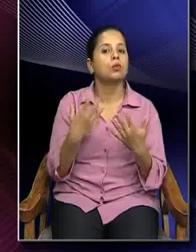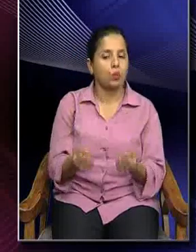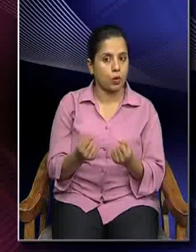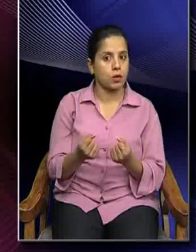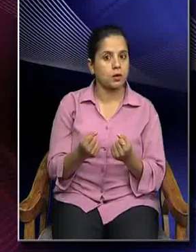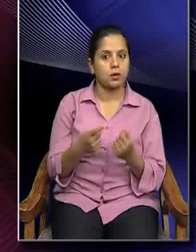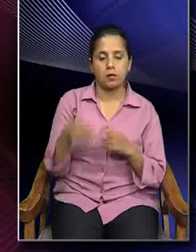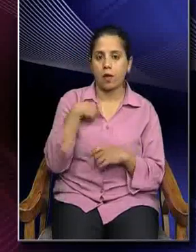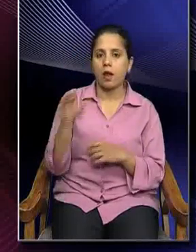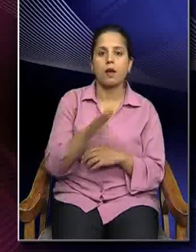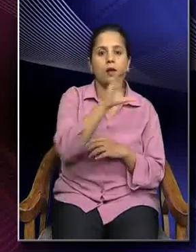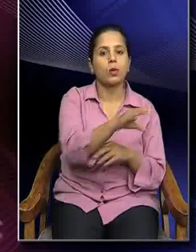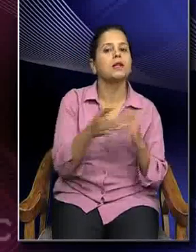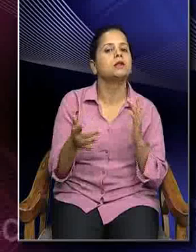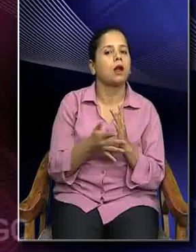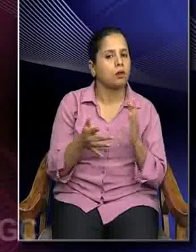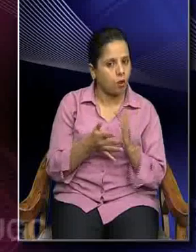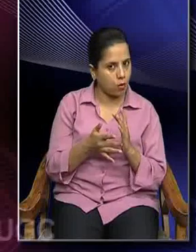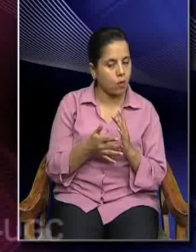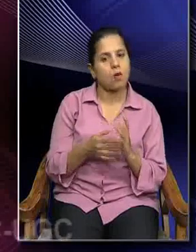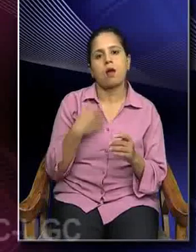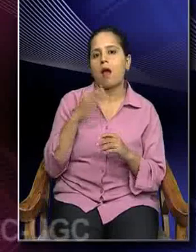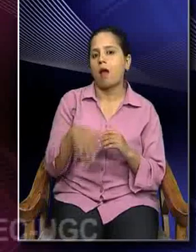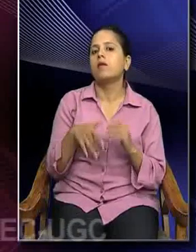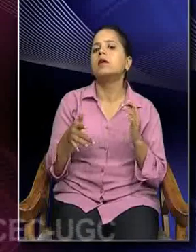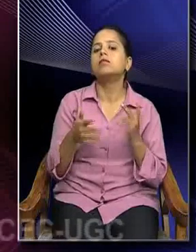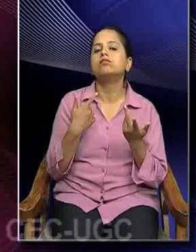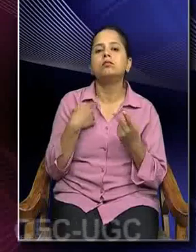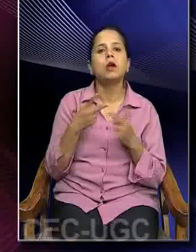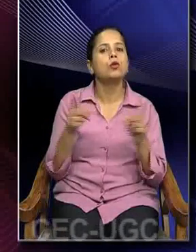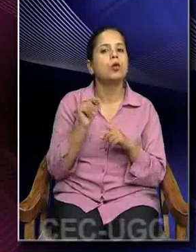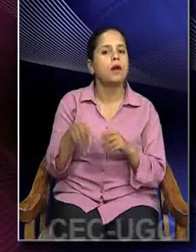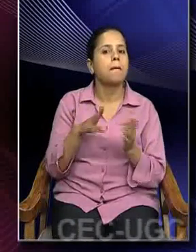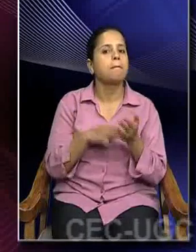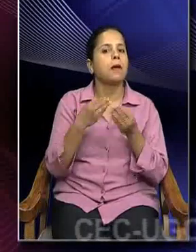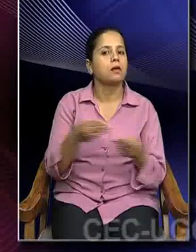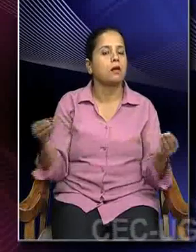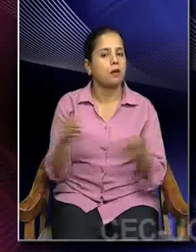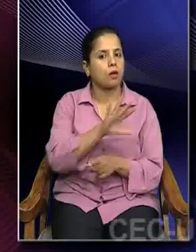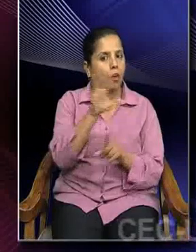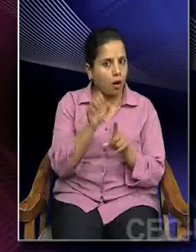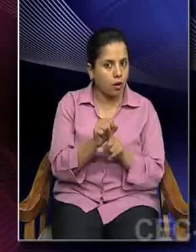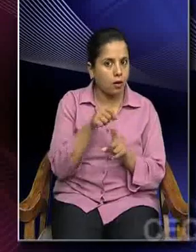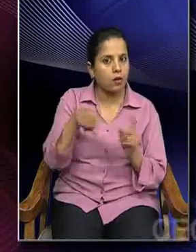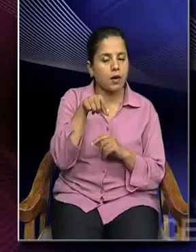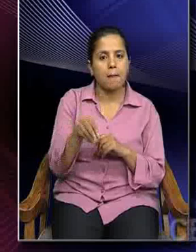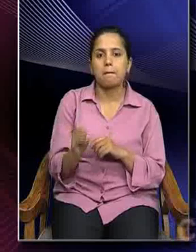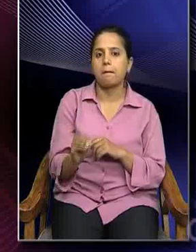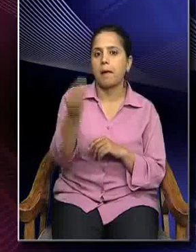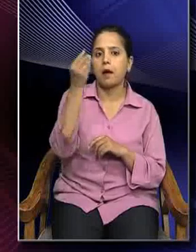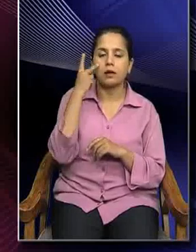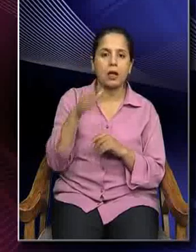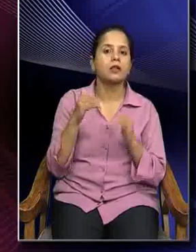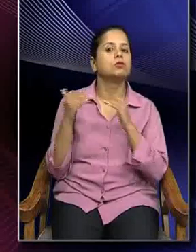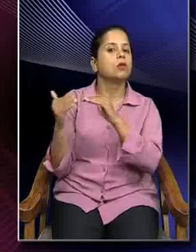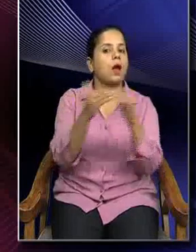we invest in technology, we invest in these material culture to improve the